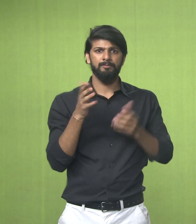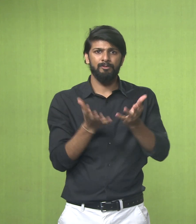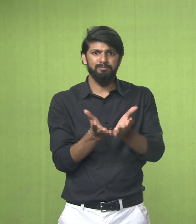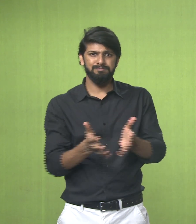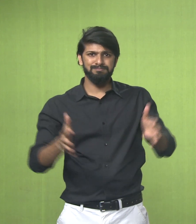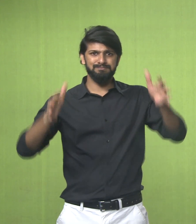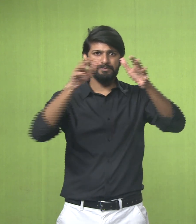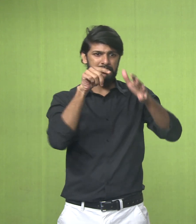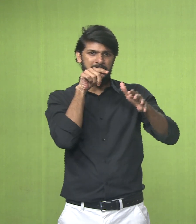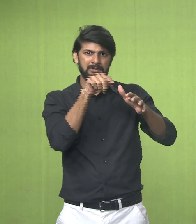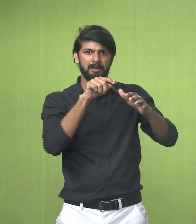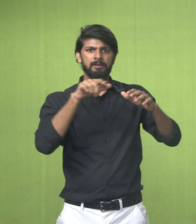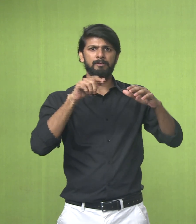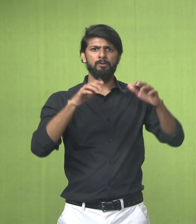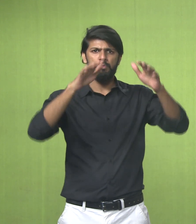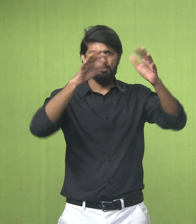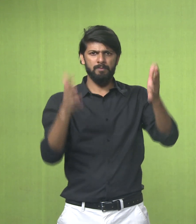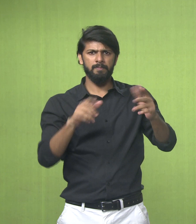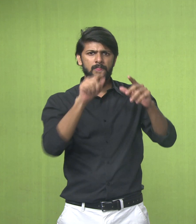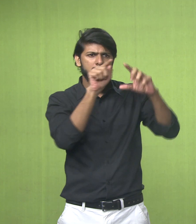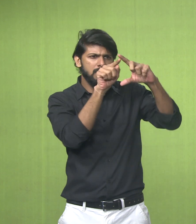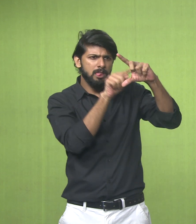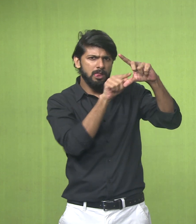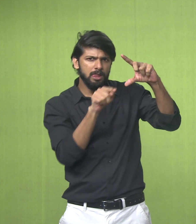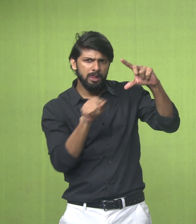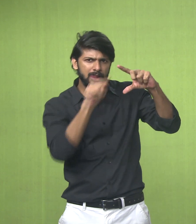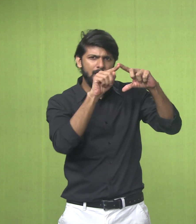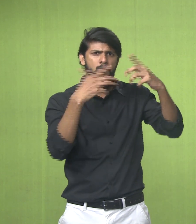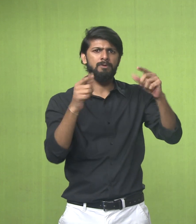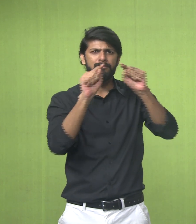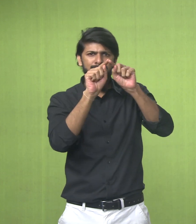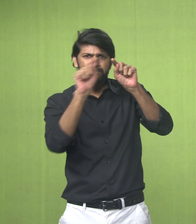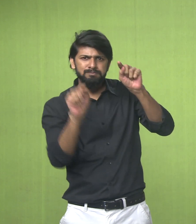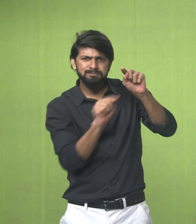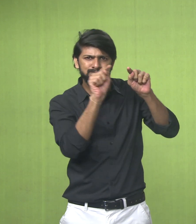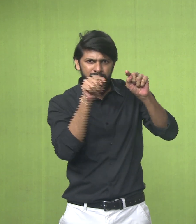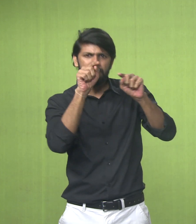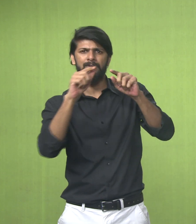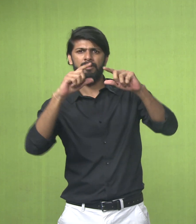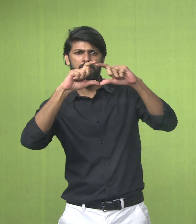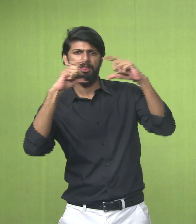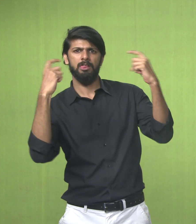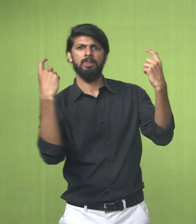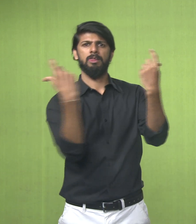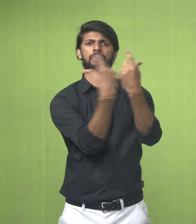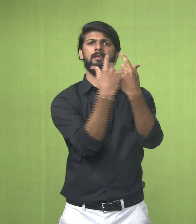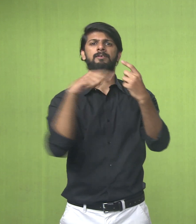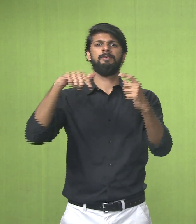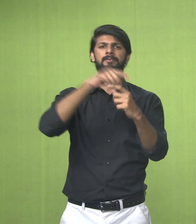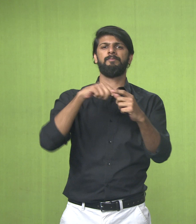Fourth answer, the common shapes used were circle, triangle, and